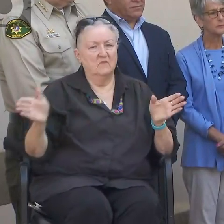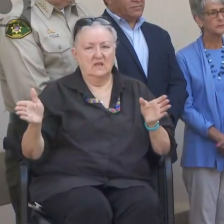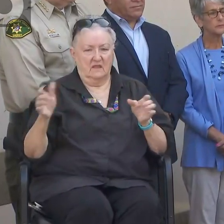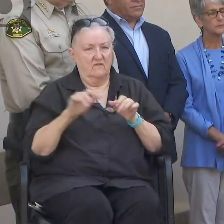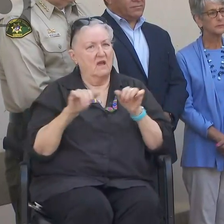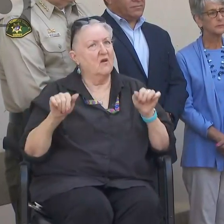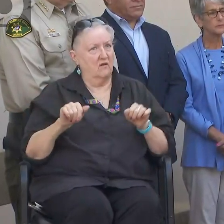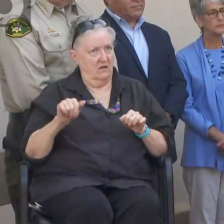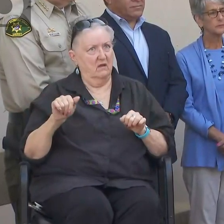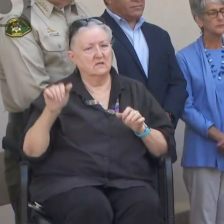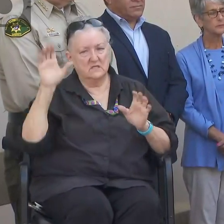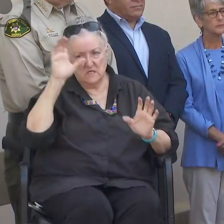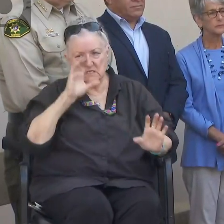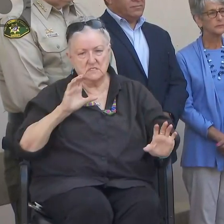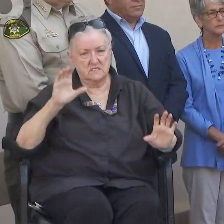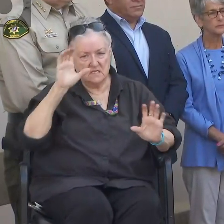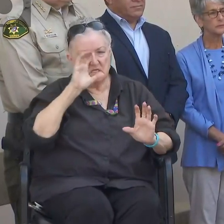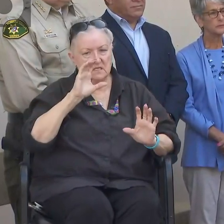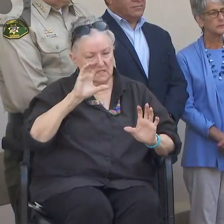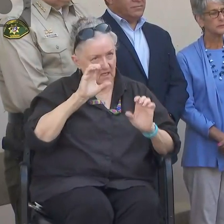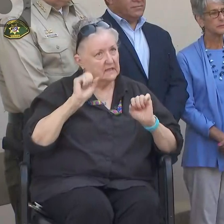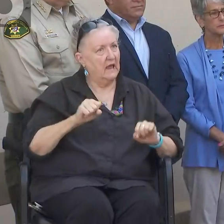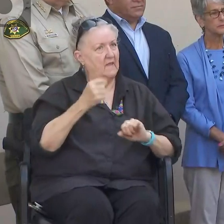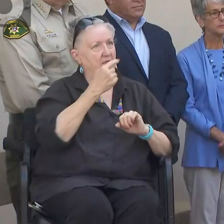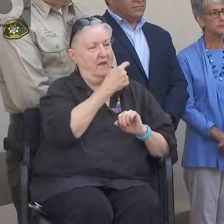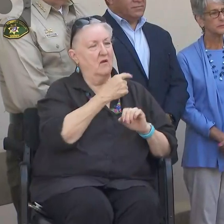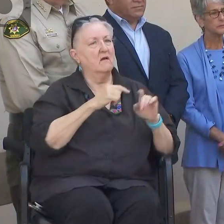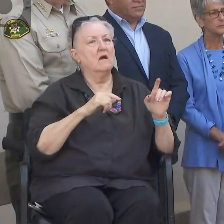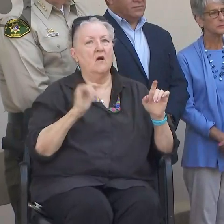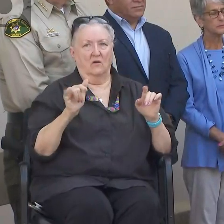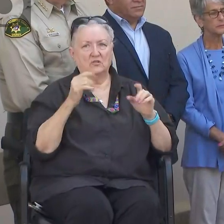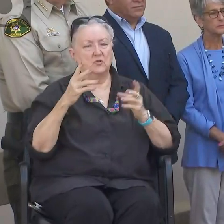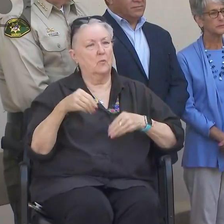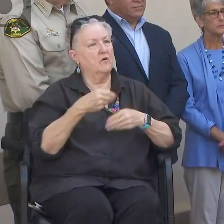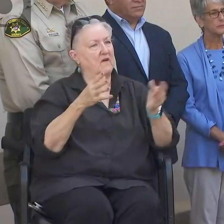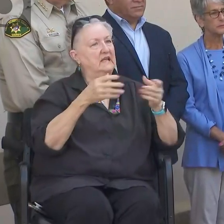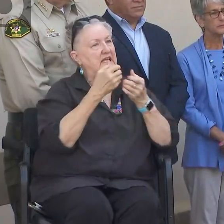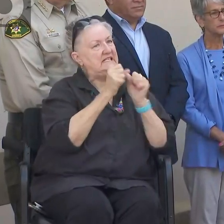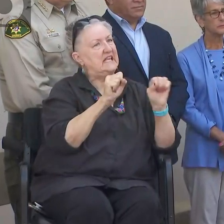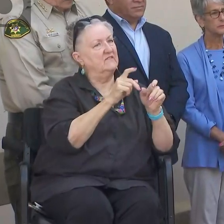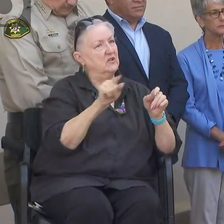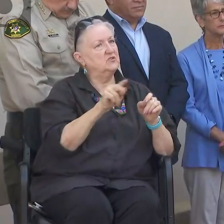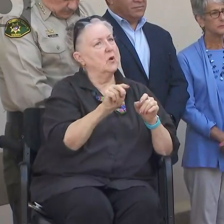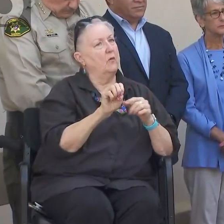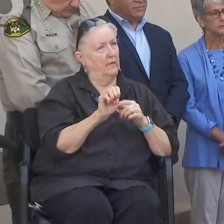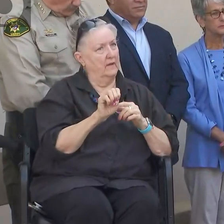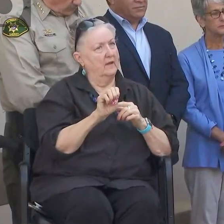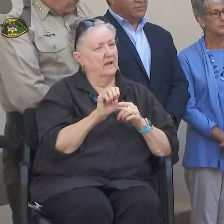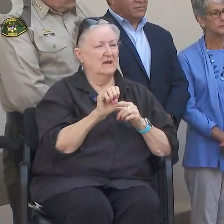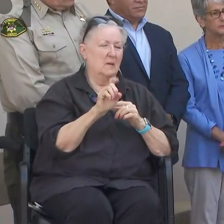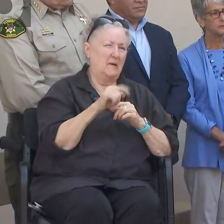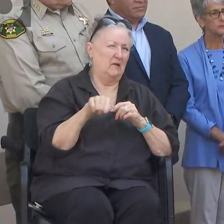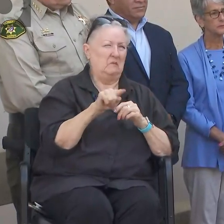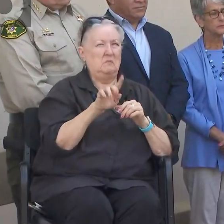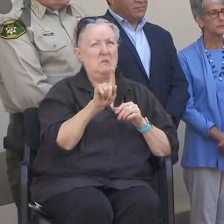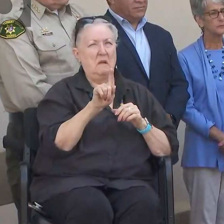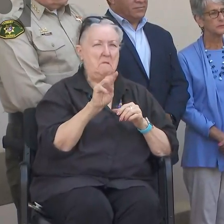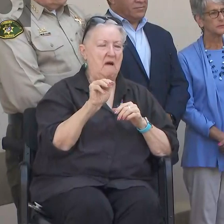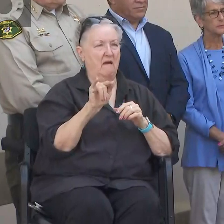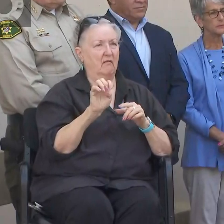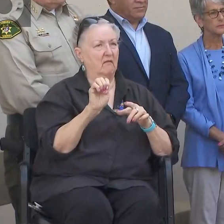area to be searched. We've also provided a safety zone, which is approximately a mile, which